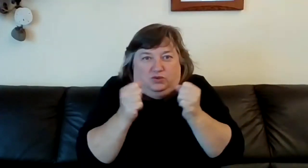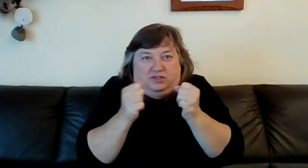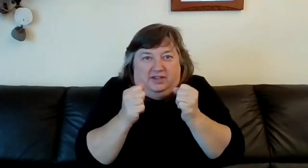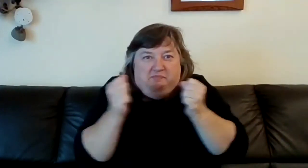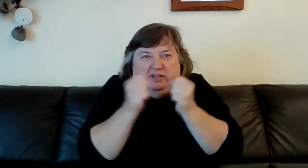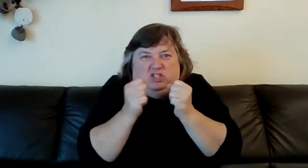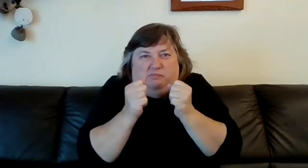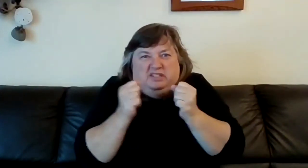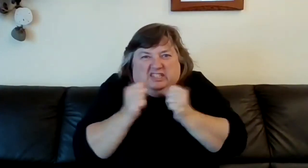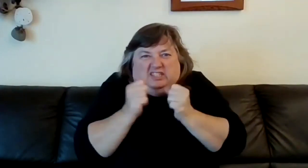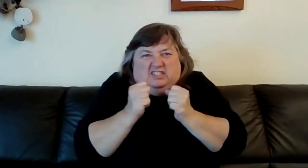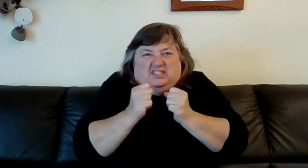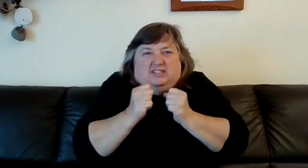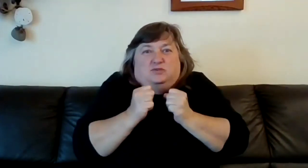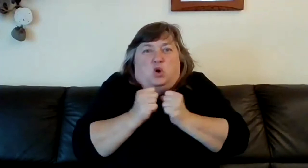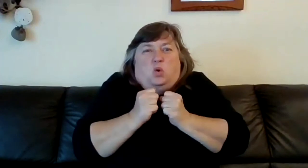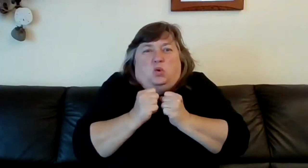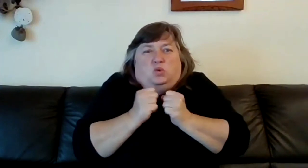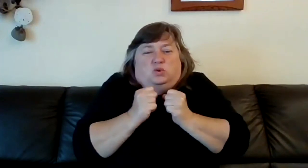cold, and bunch up. I'm cold.